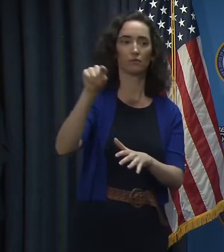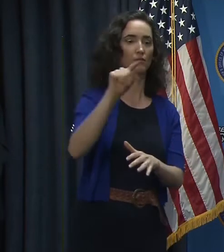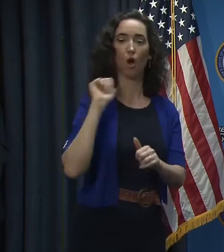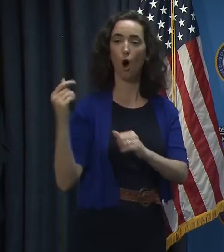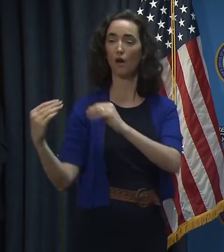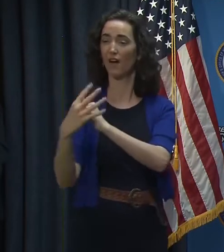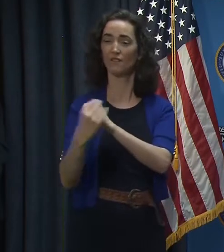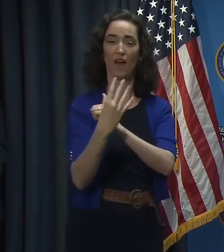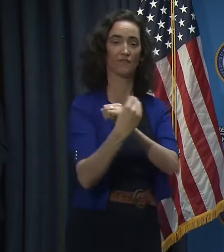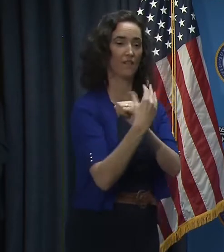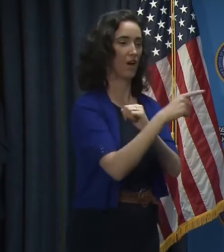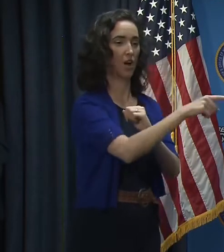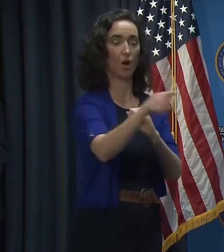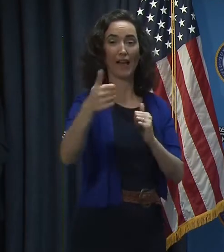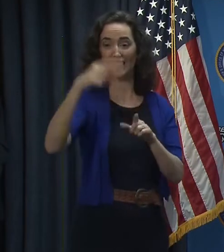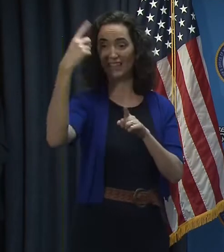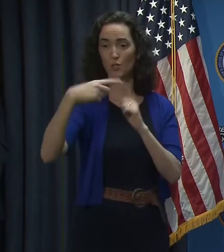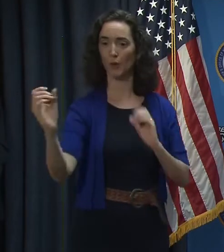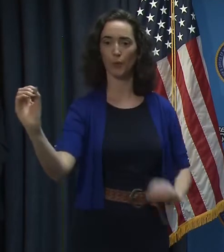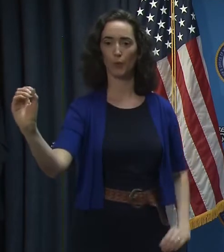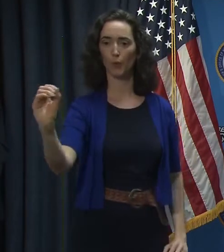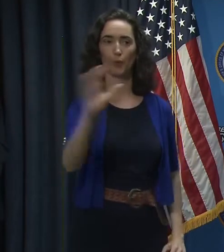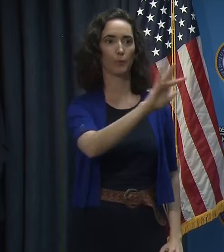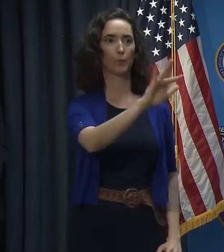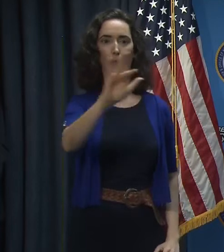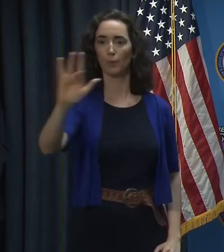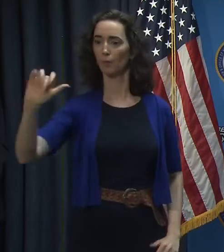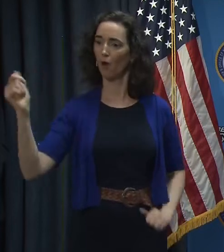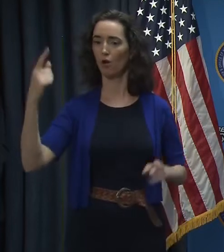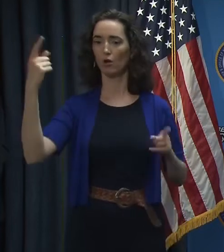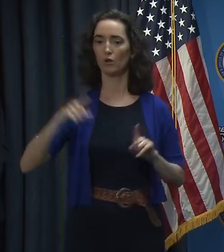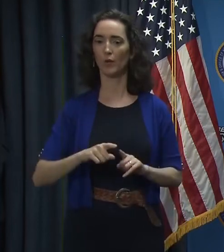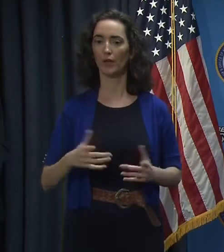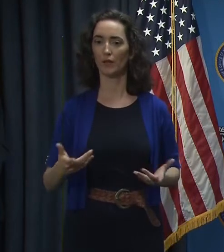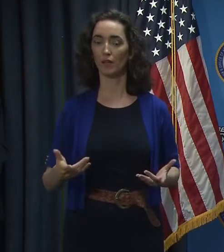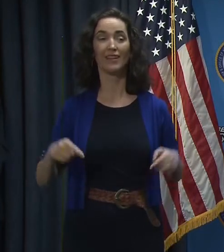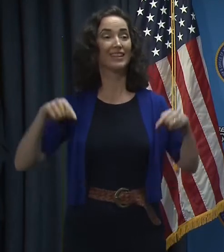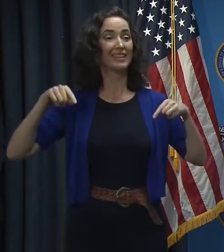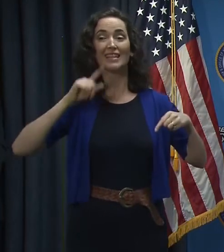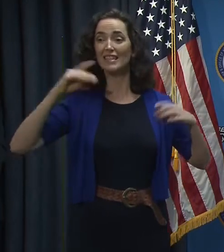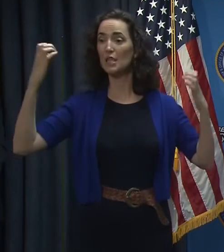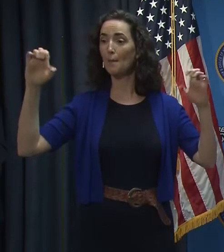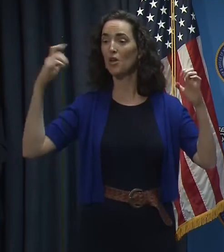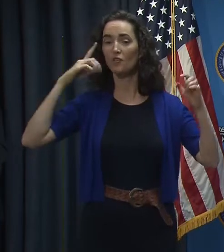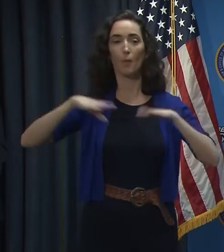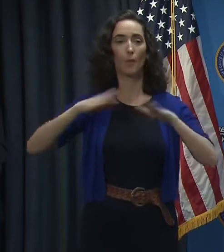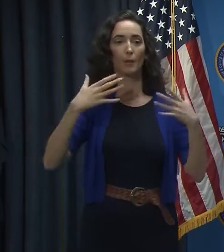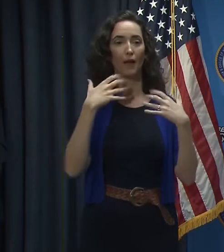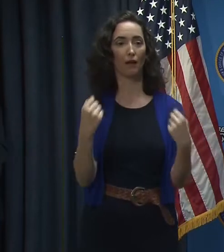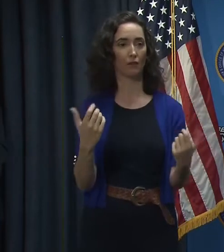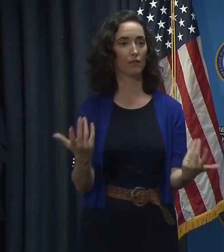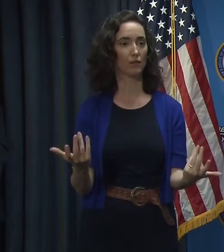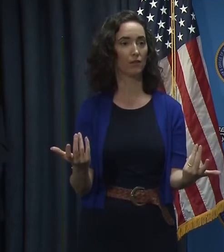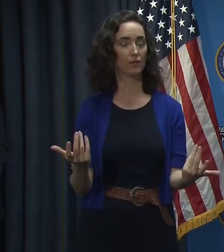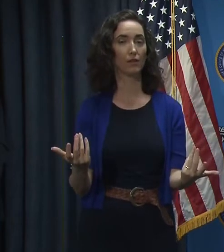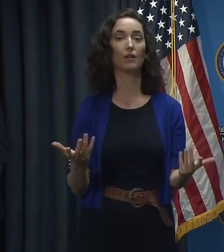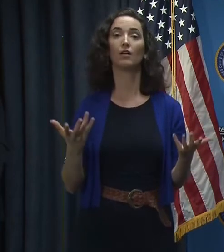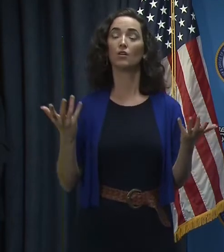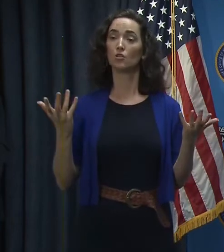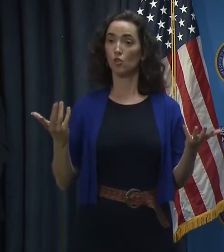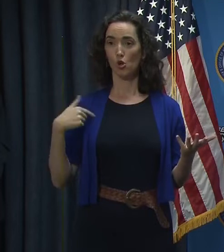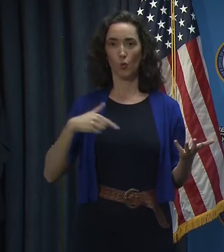me on this who held a contrary view. And this is a public health emergency. And so knowing where